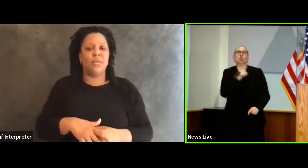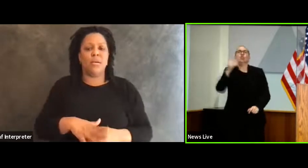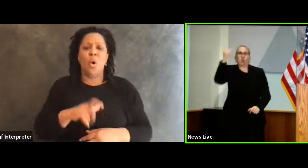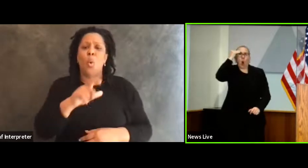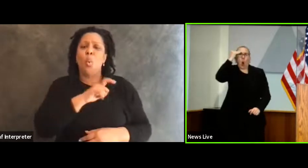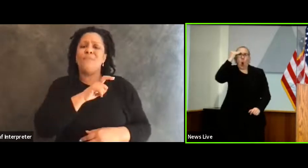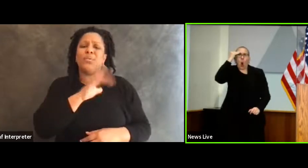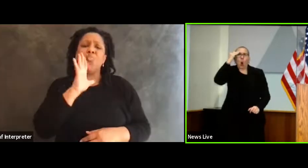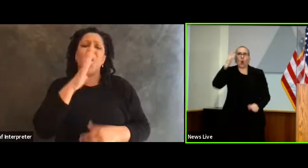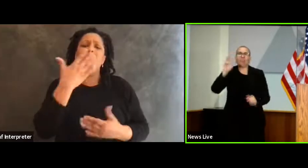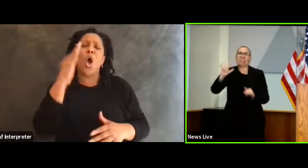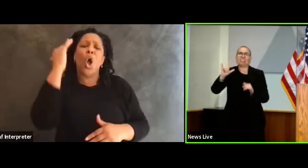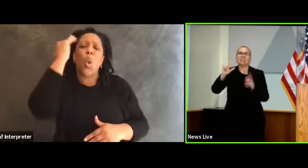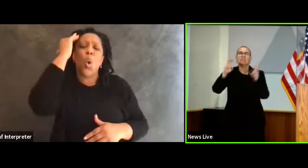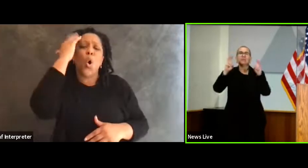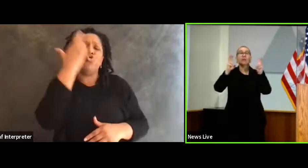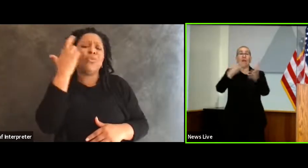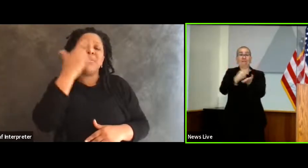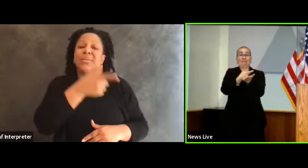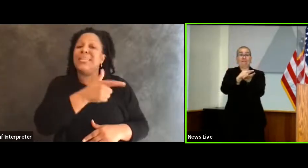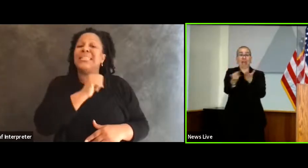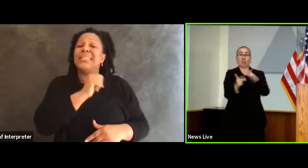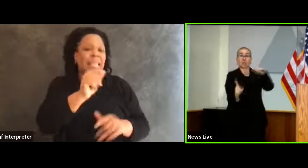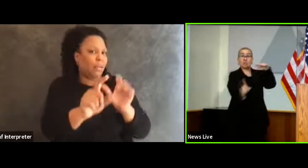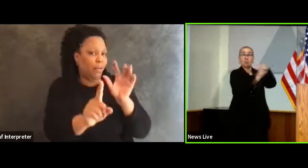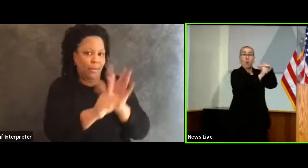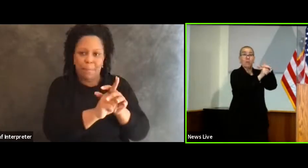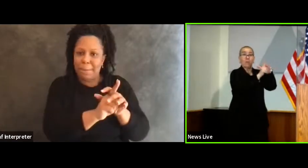failure to appear, and that was just a reference to the underlying charge.